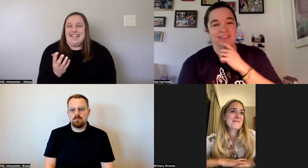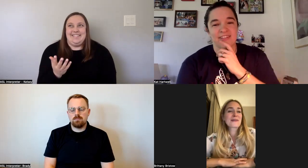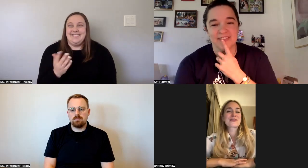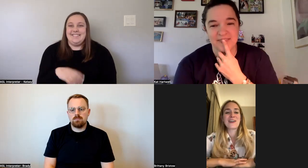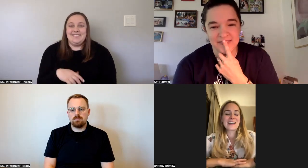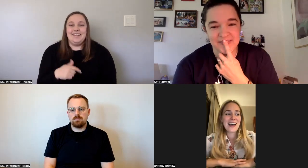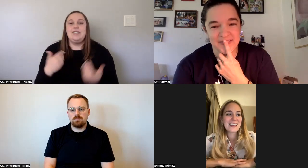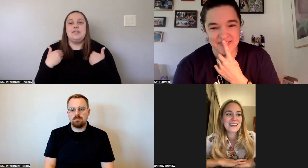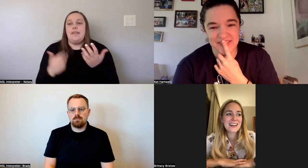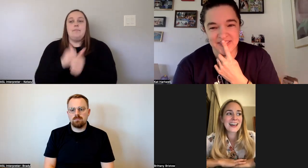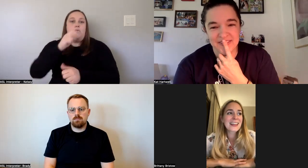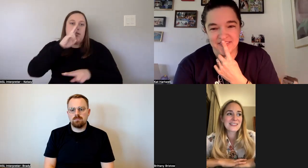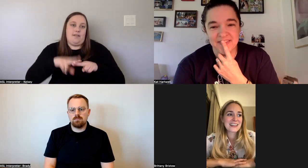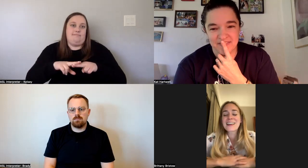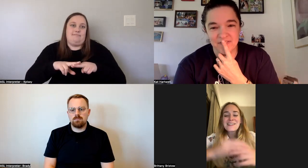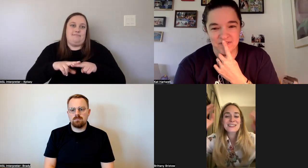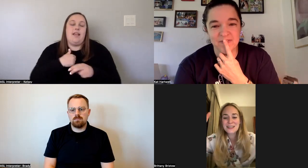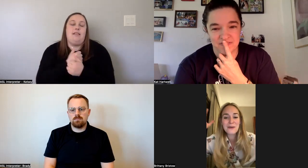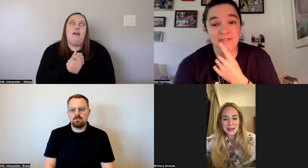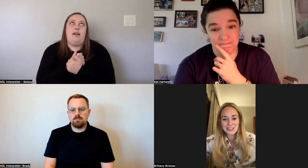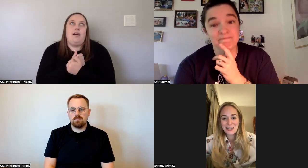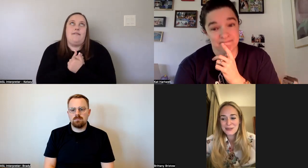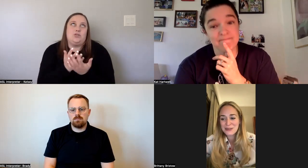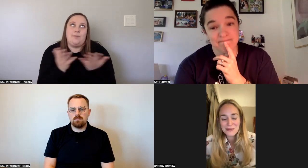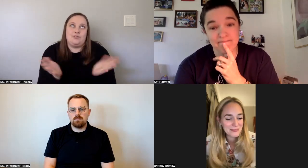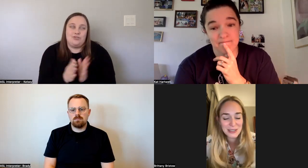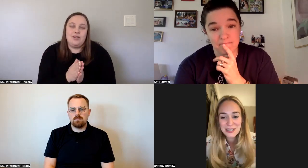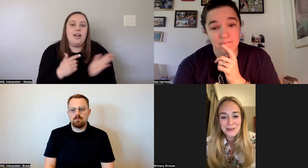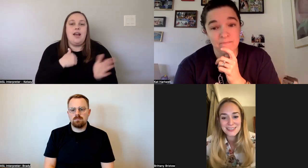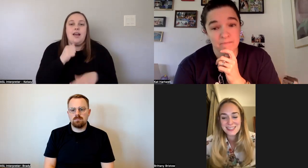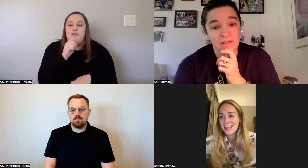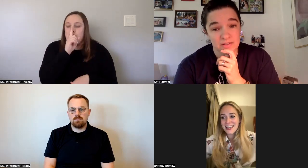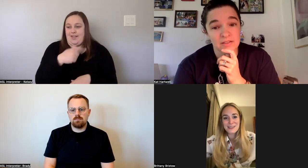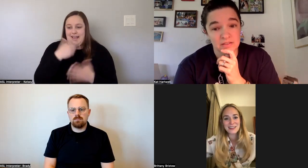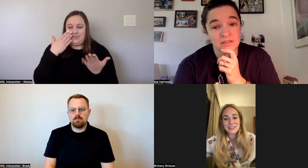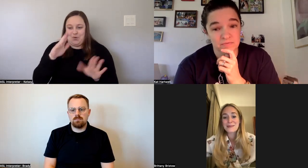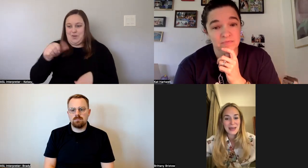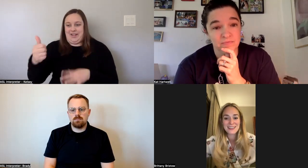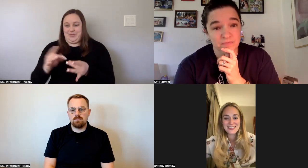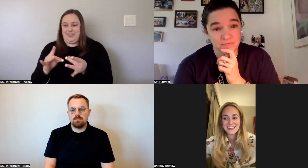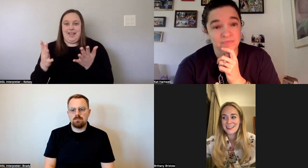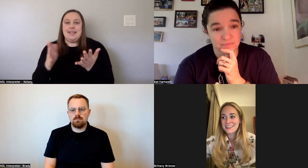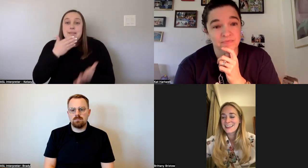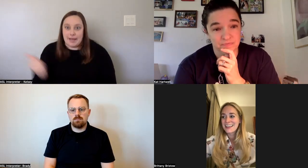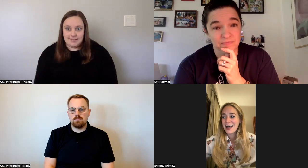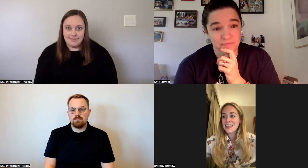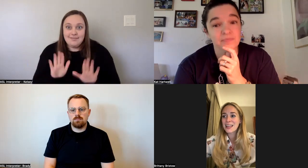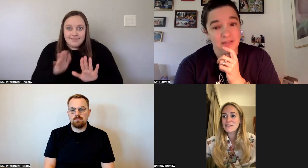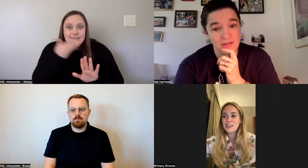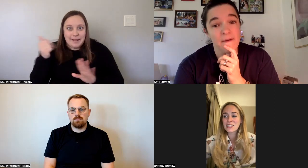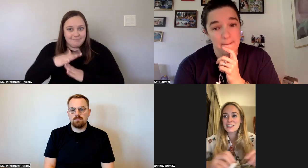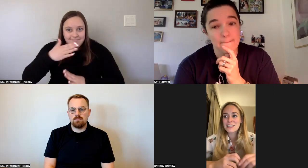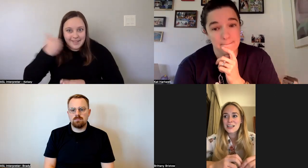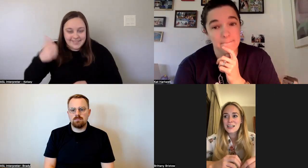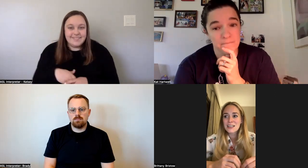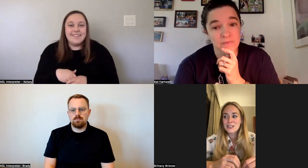just have the most fun. I love it. I love it so much. I don't even really know what else to say other than it's the best. And I love